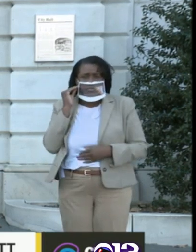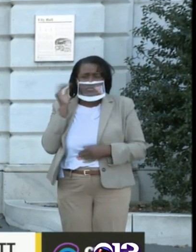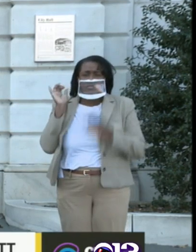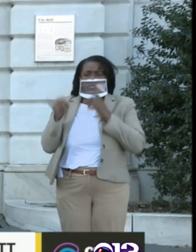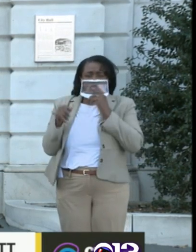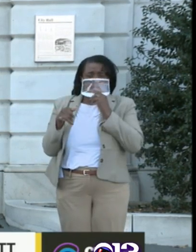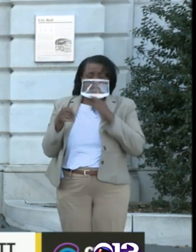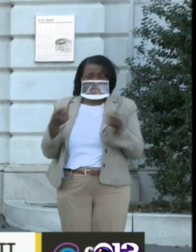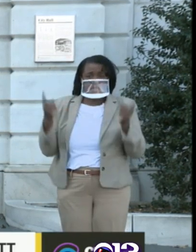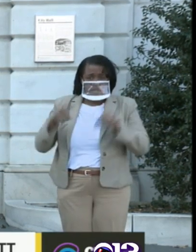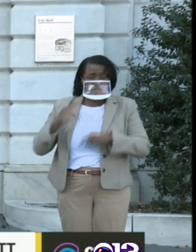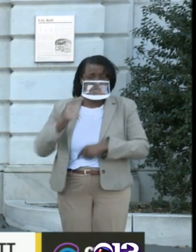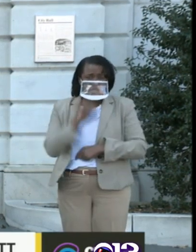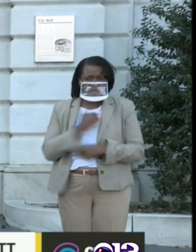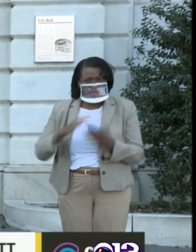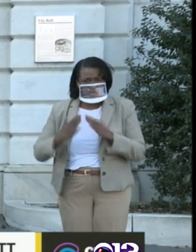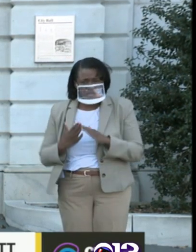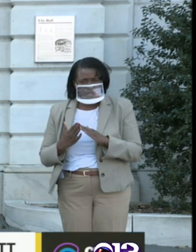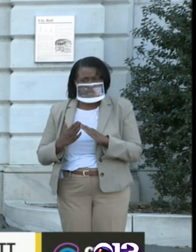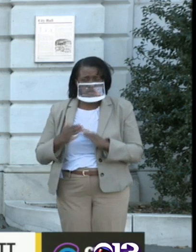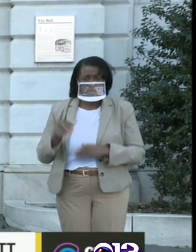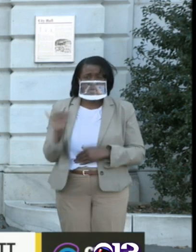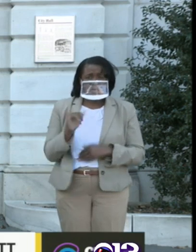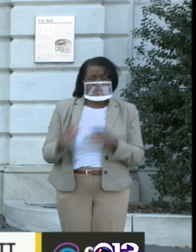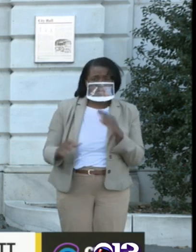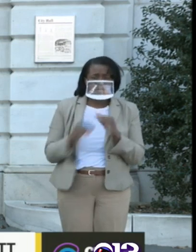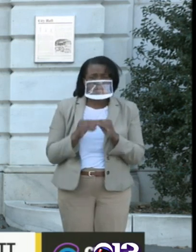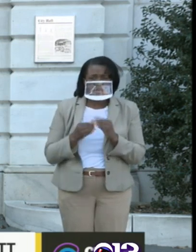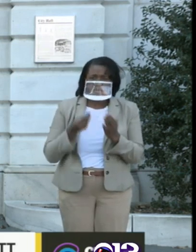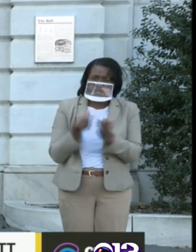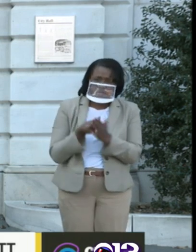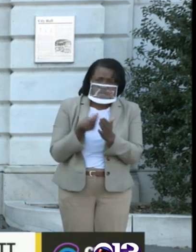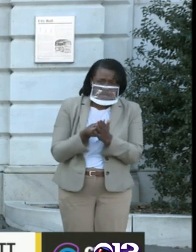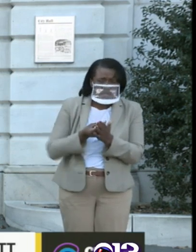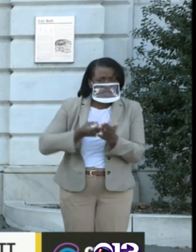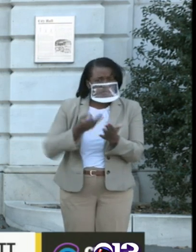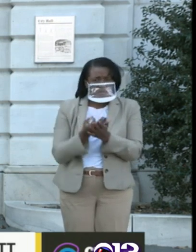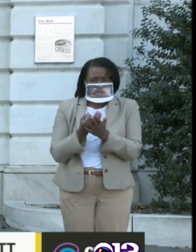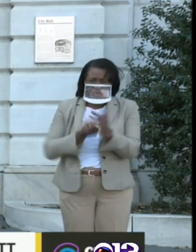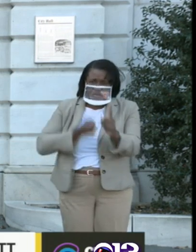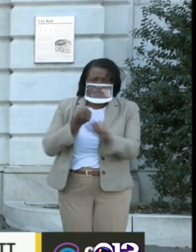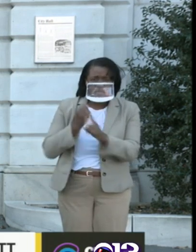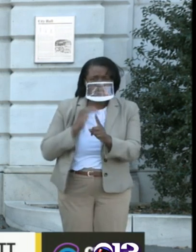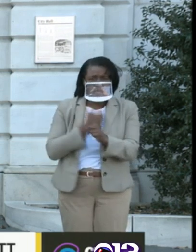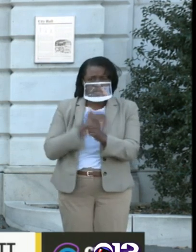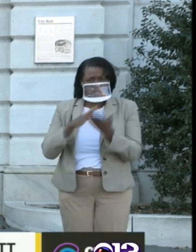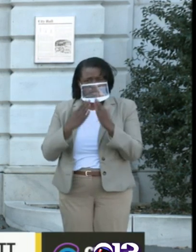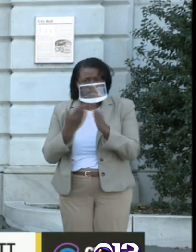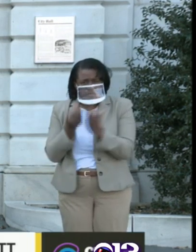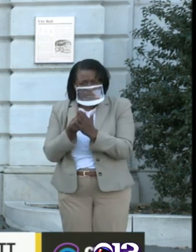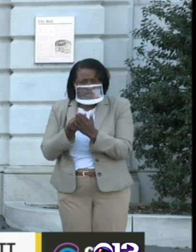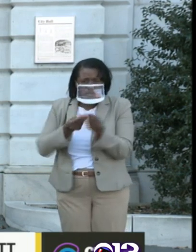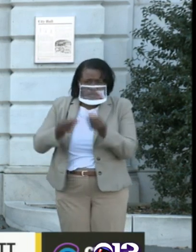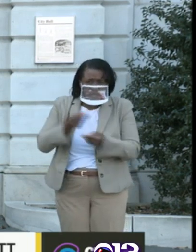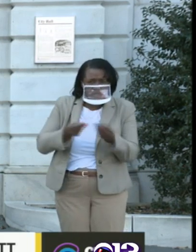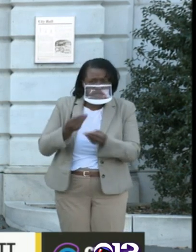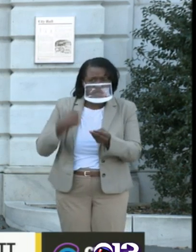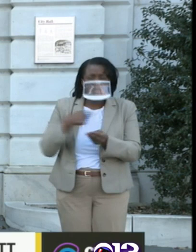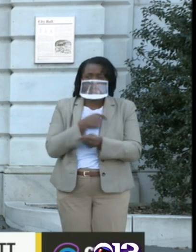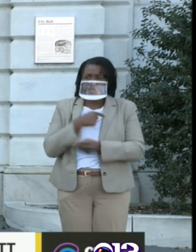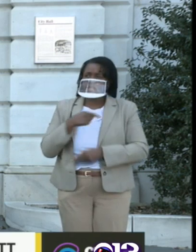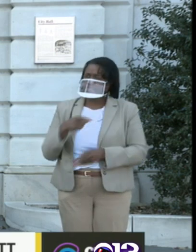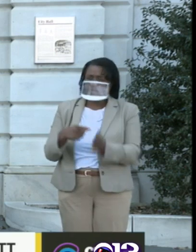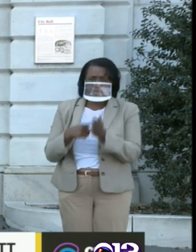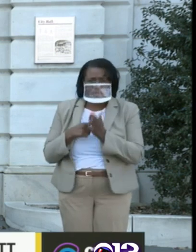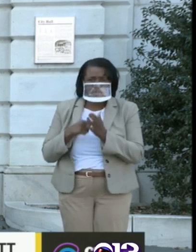require sacrifices. We are also losing too many lives to violence and